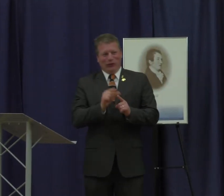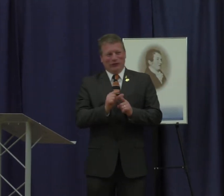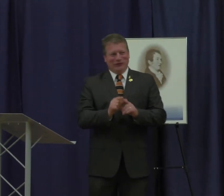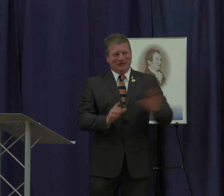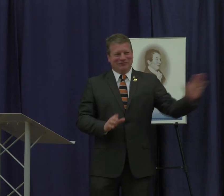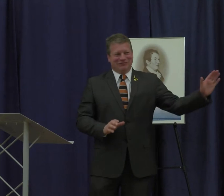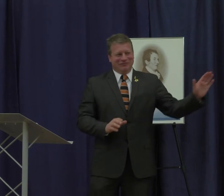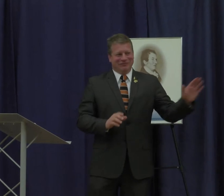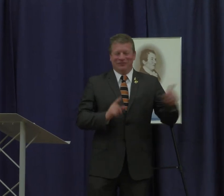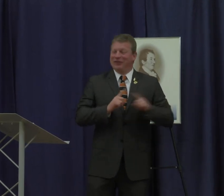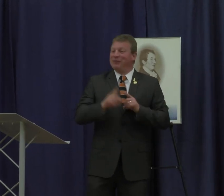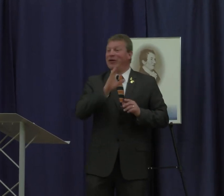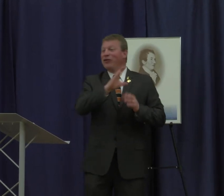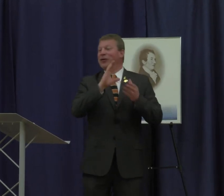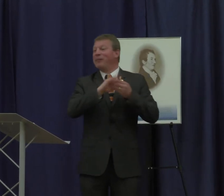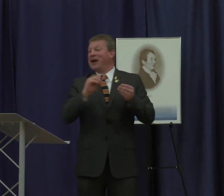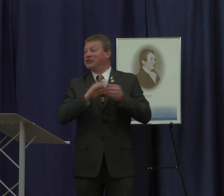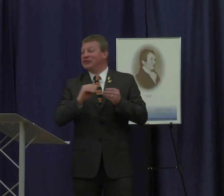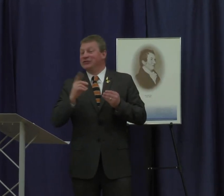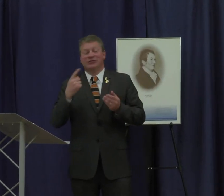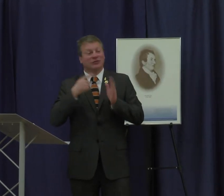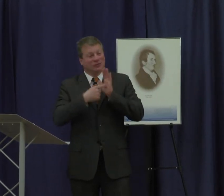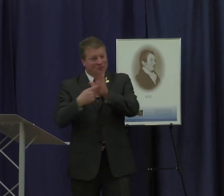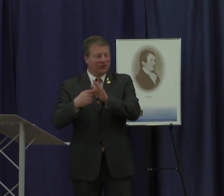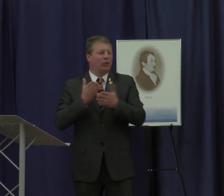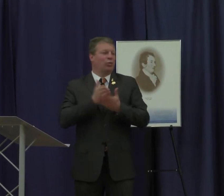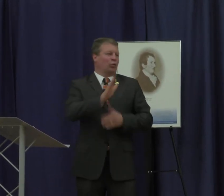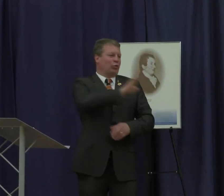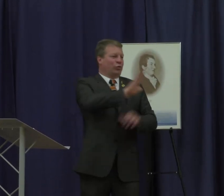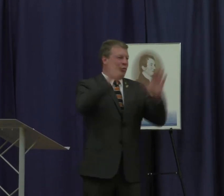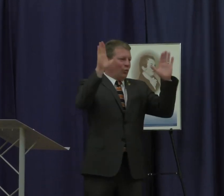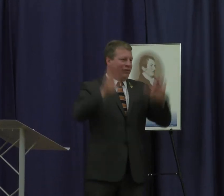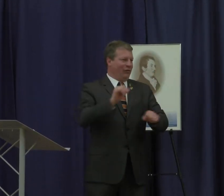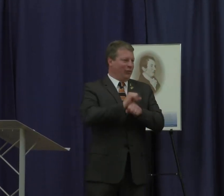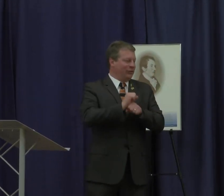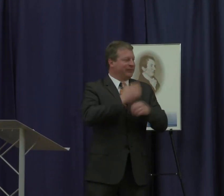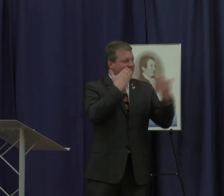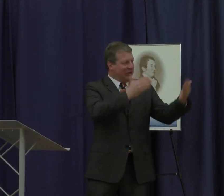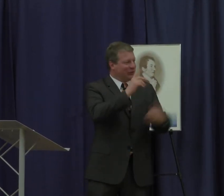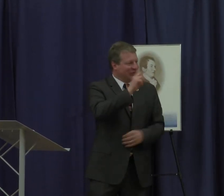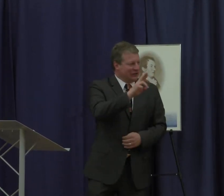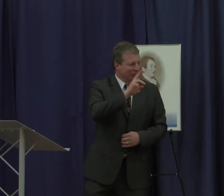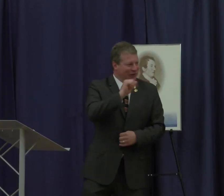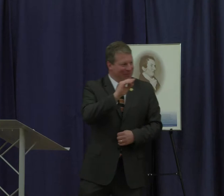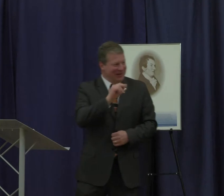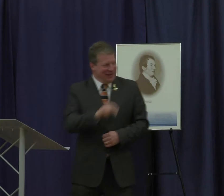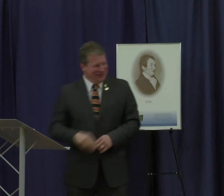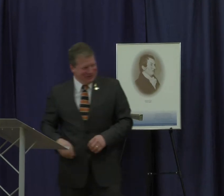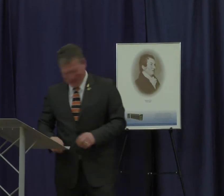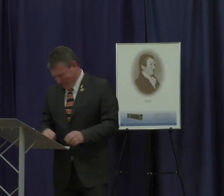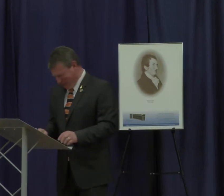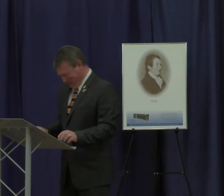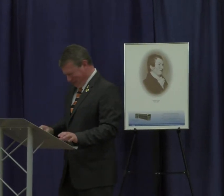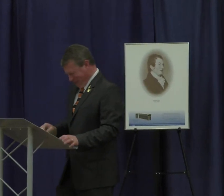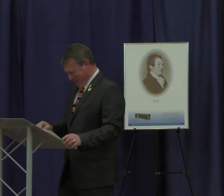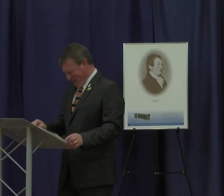She's always been a woman of few words. But her message shows through the wonderful work that she